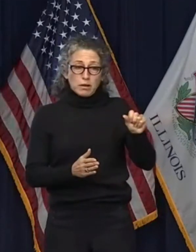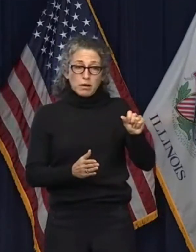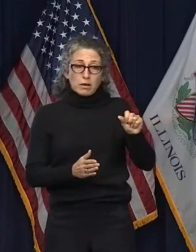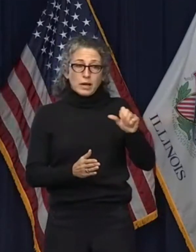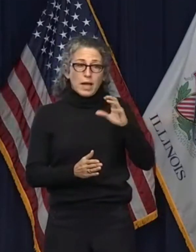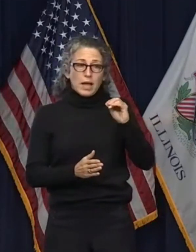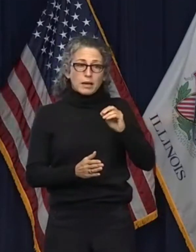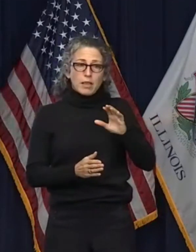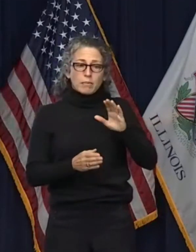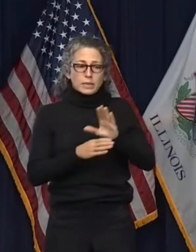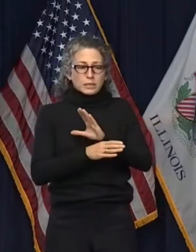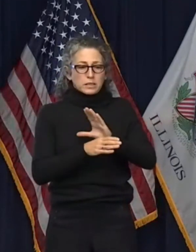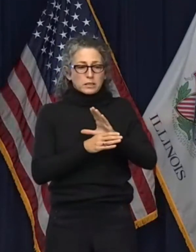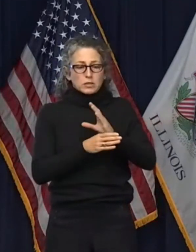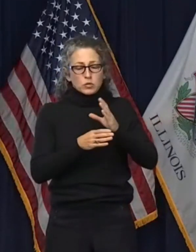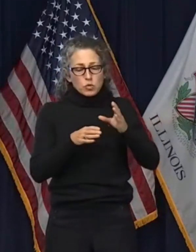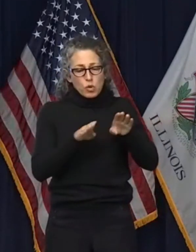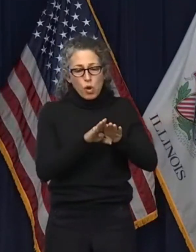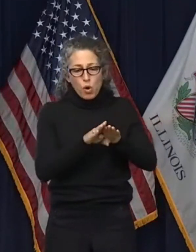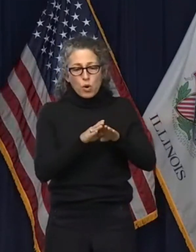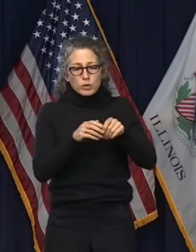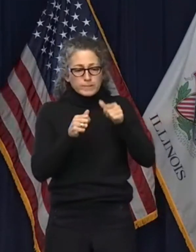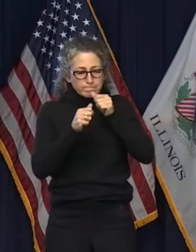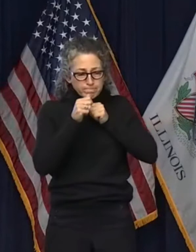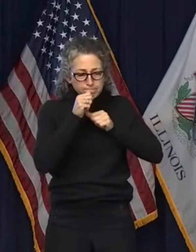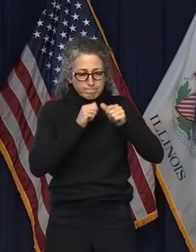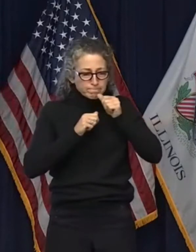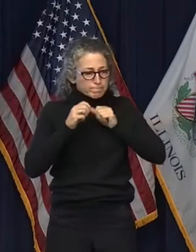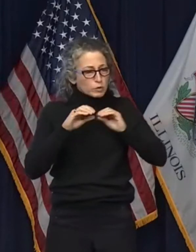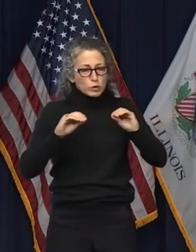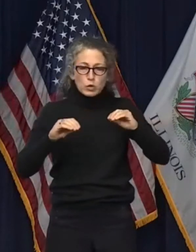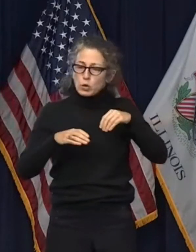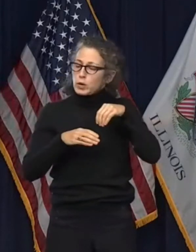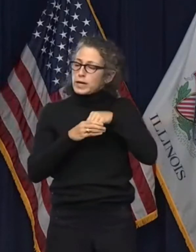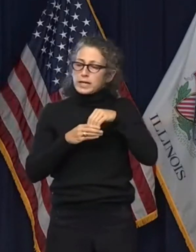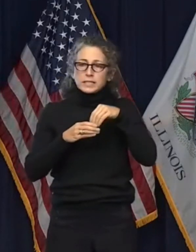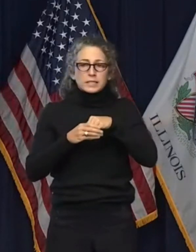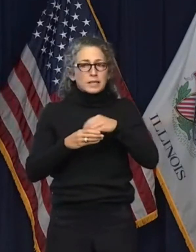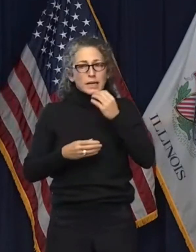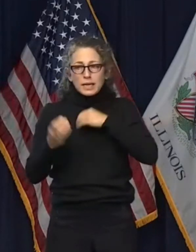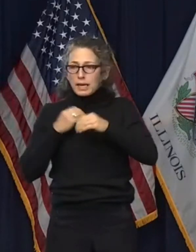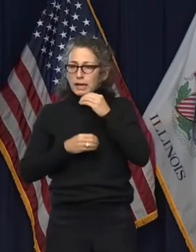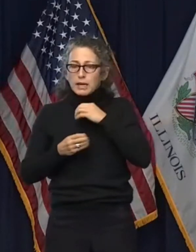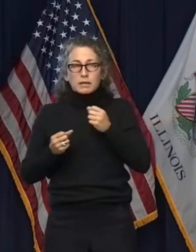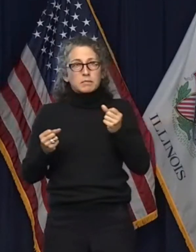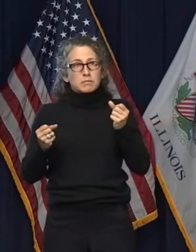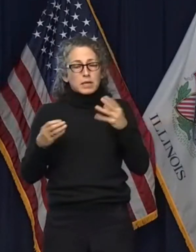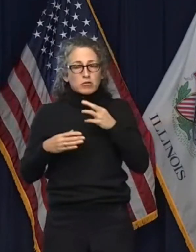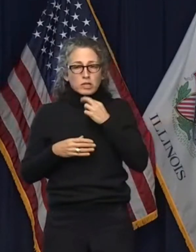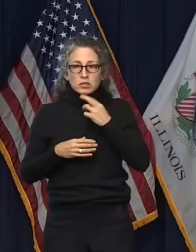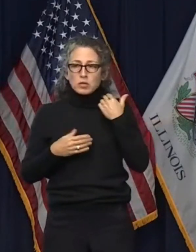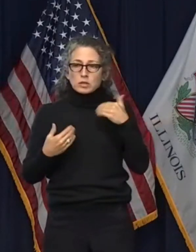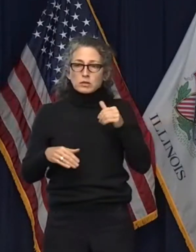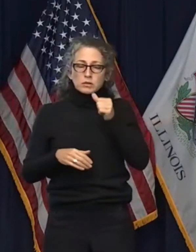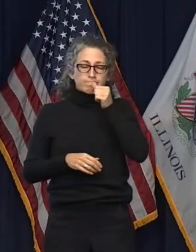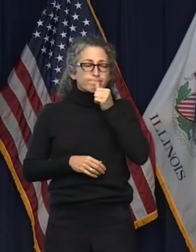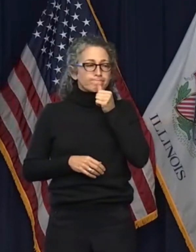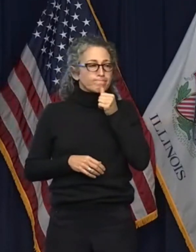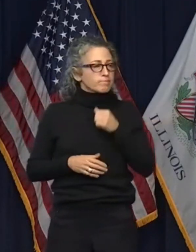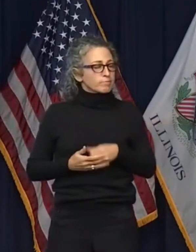their business, you know, staying closed to indoor service. So many people are going through that difficulty right now,